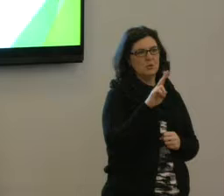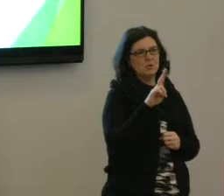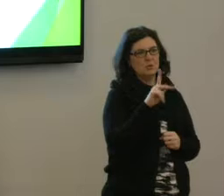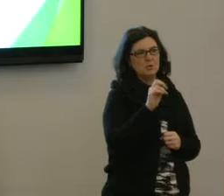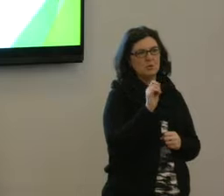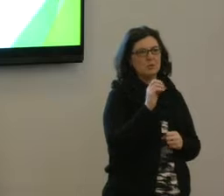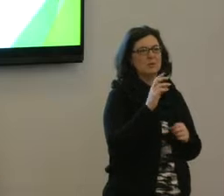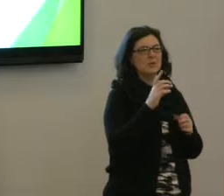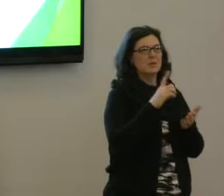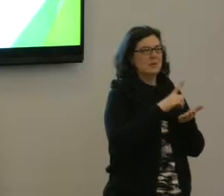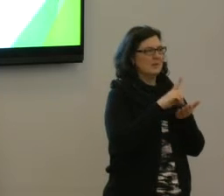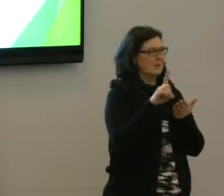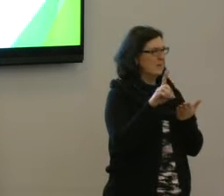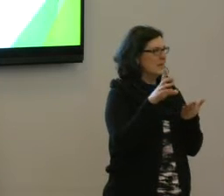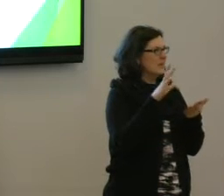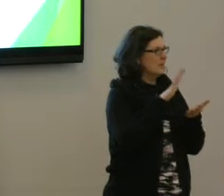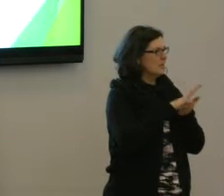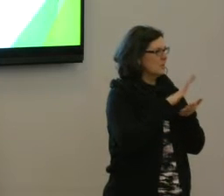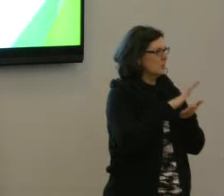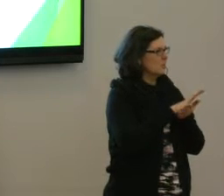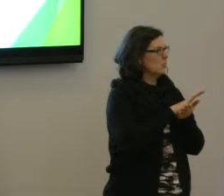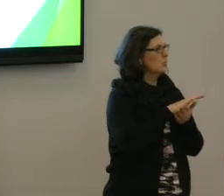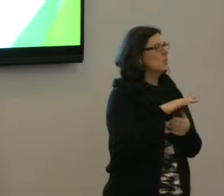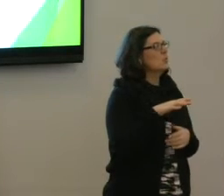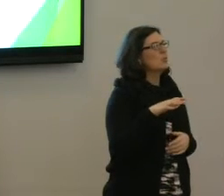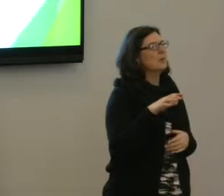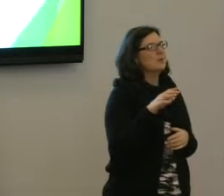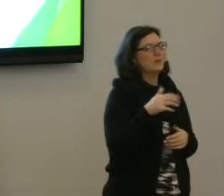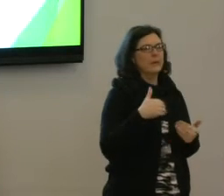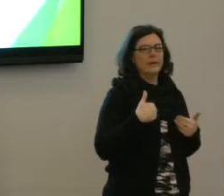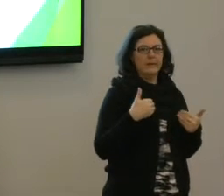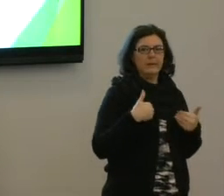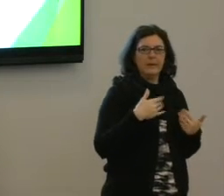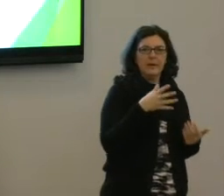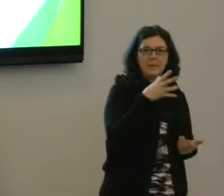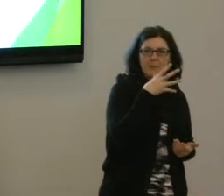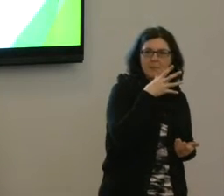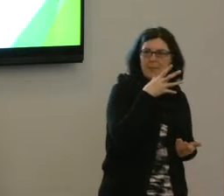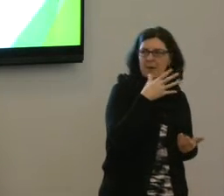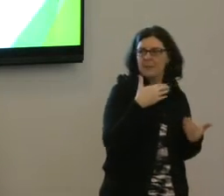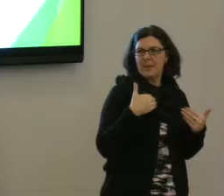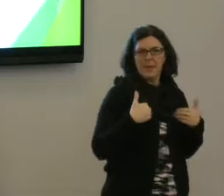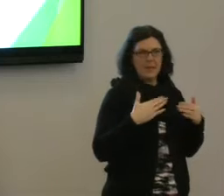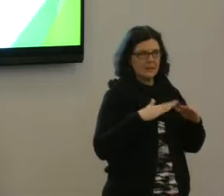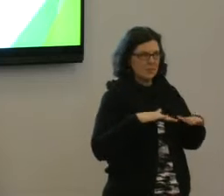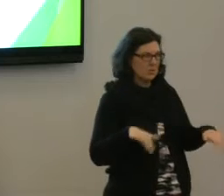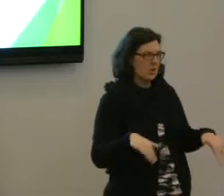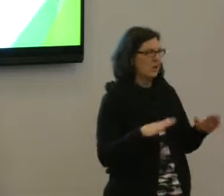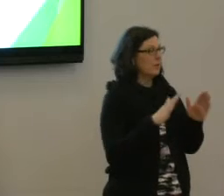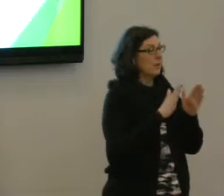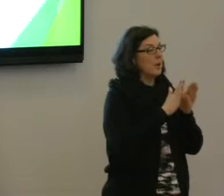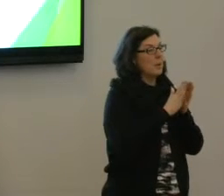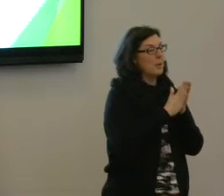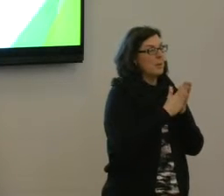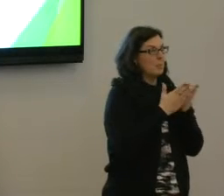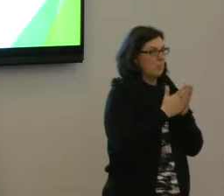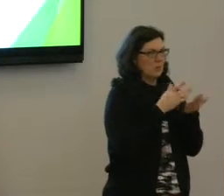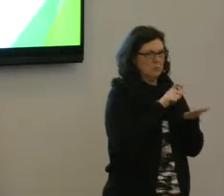School, Diane Bowers, I think is her name. She is a young mom who's got a kid, and the book, she